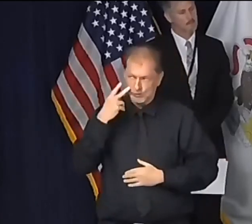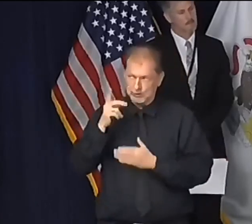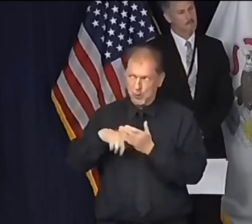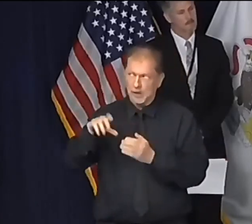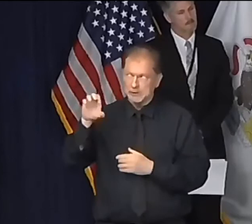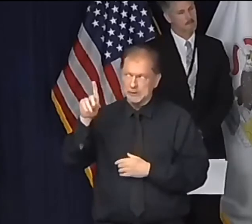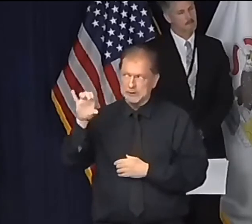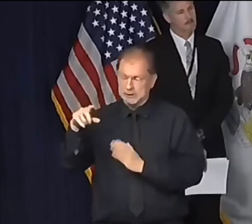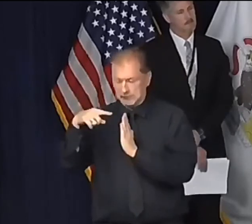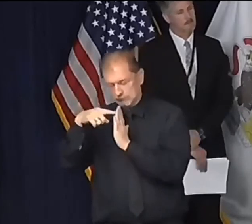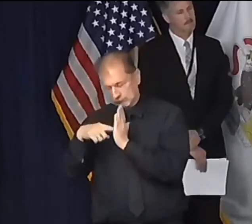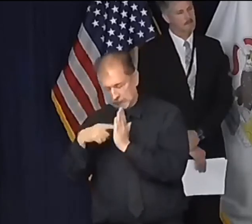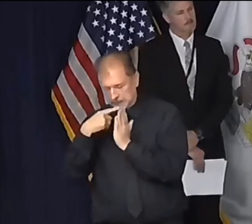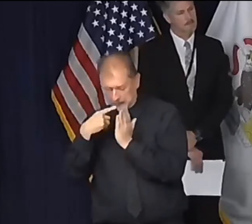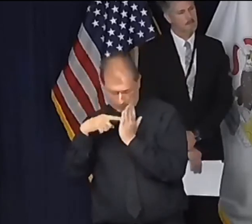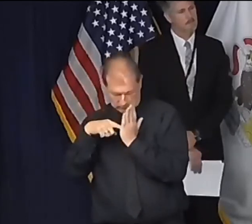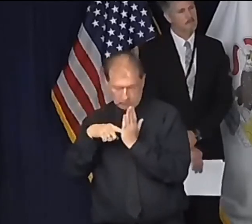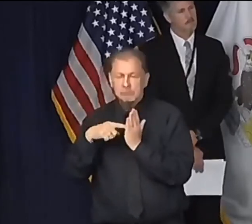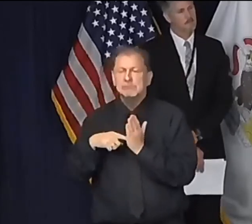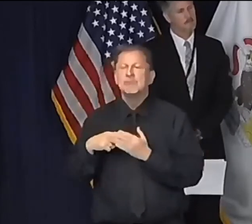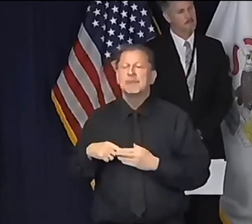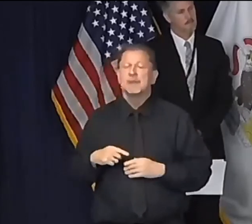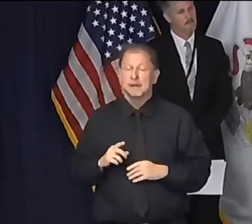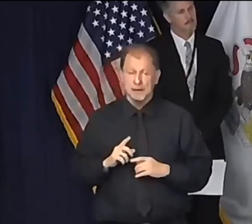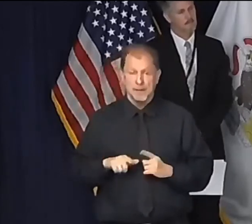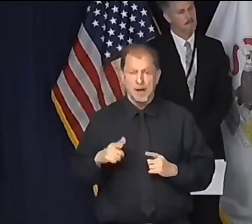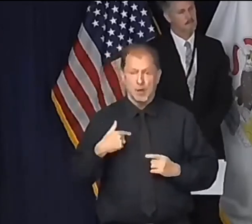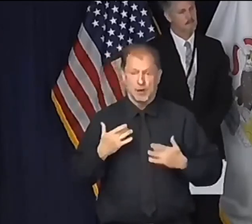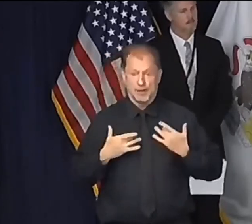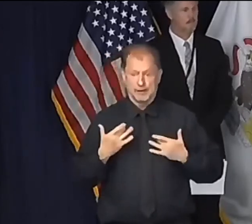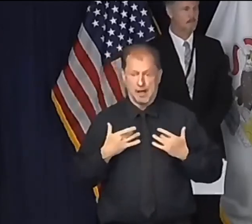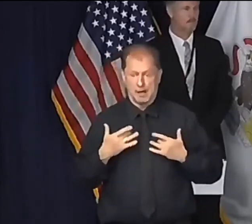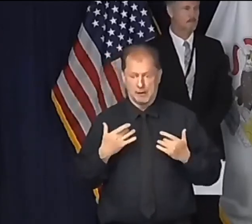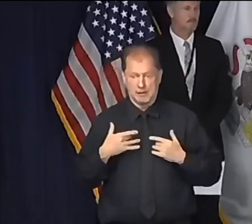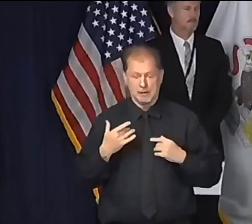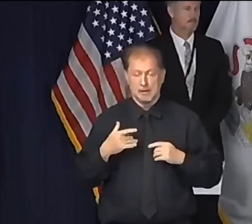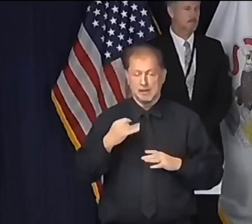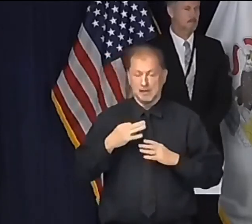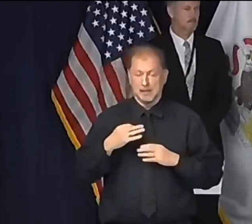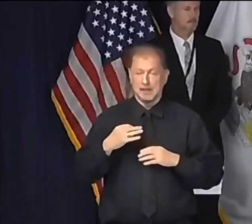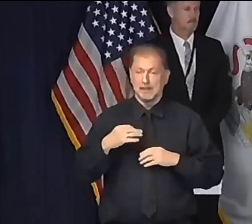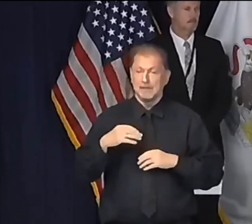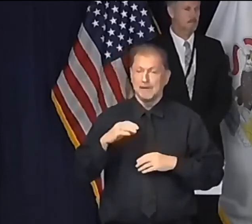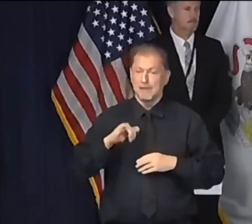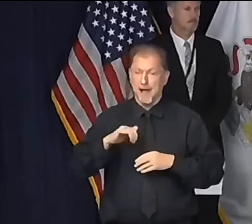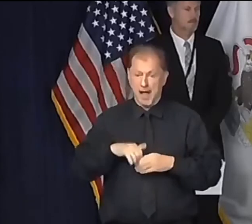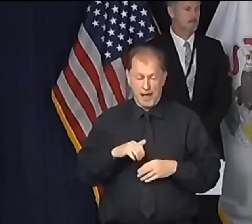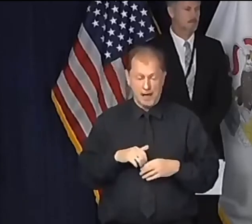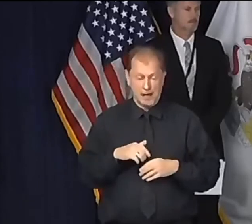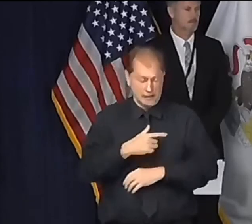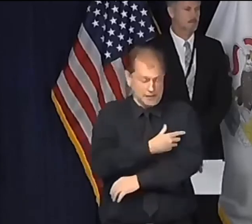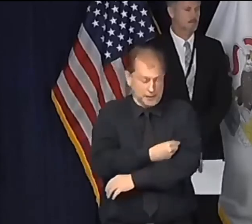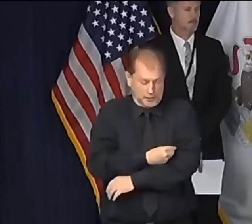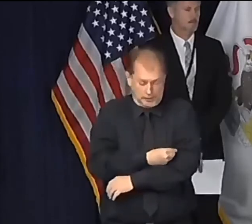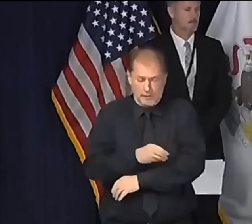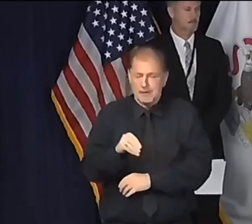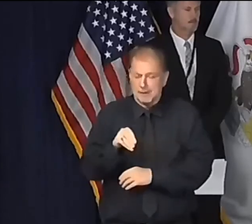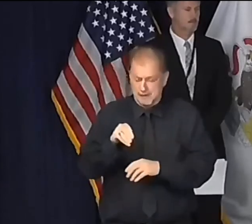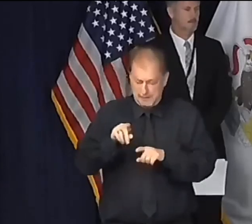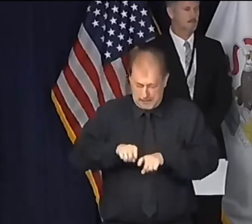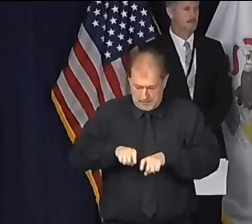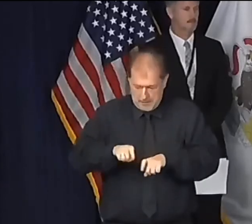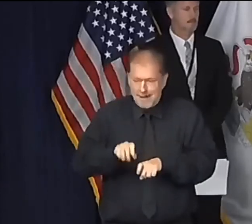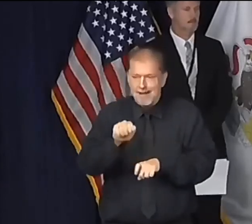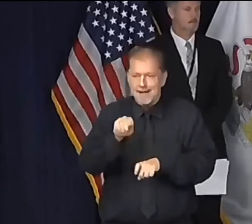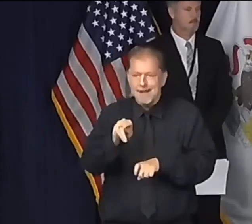speak to that more going forward. But we are excited about antibody tests that could tell us. In terms of transmitting the virus, we still know,